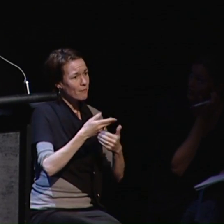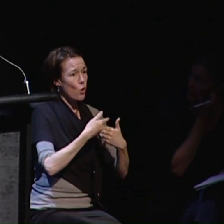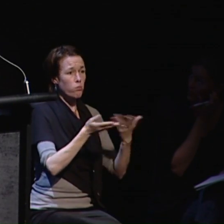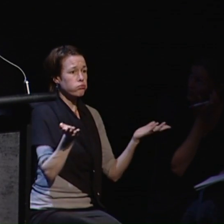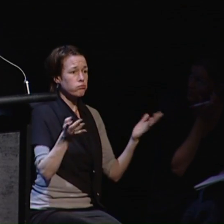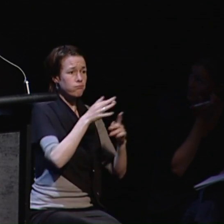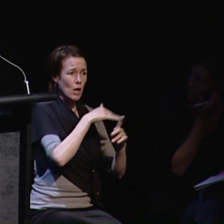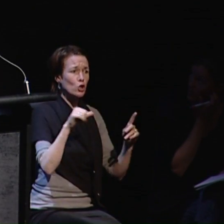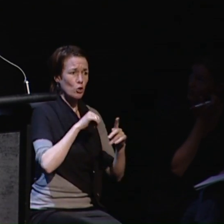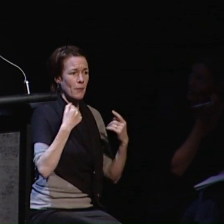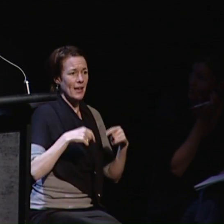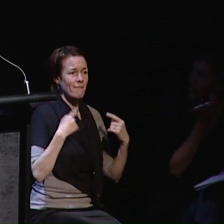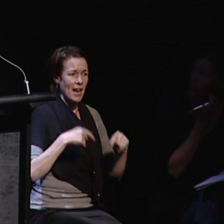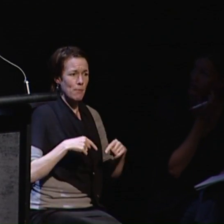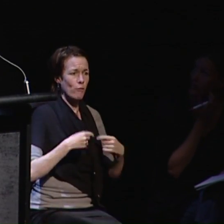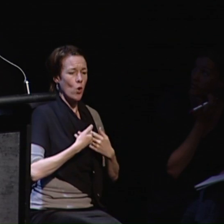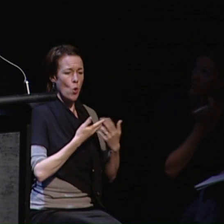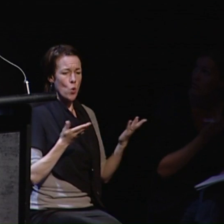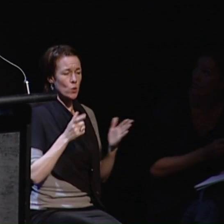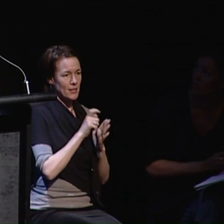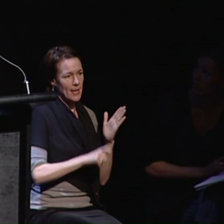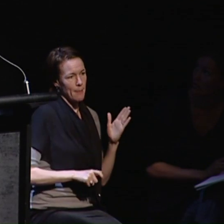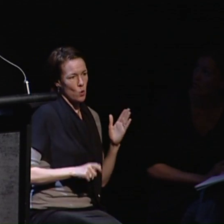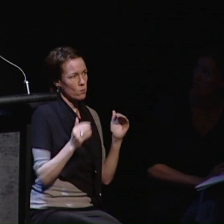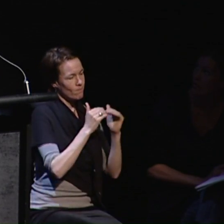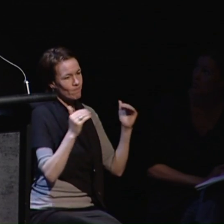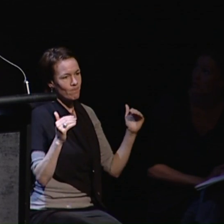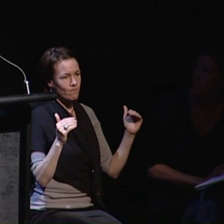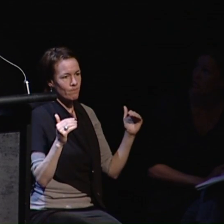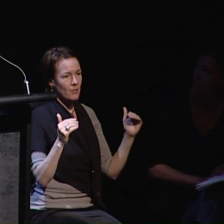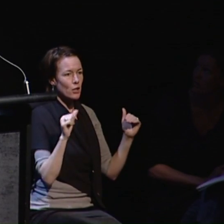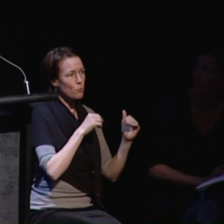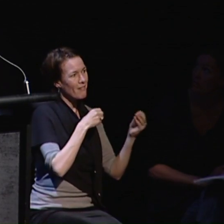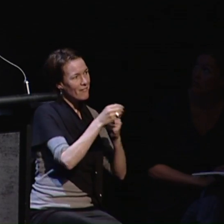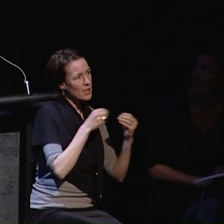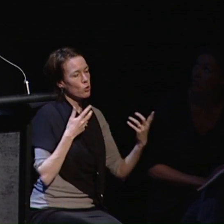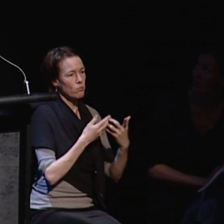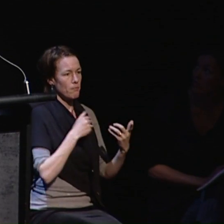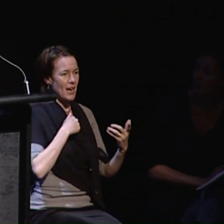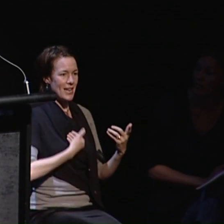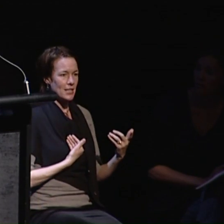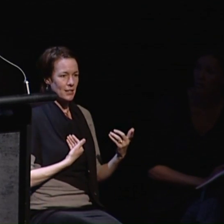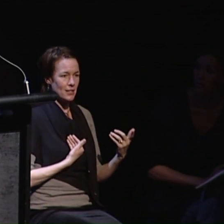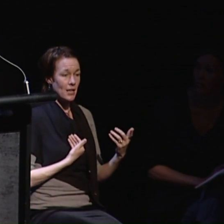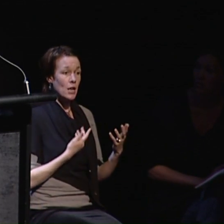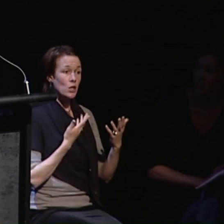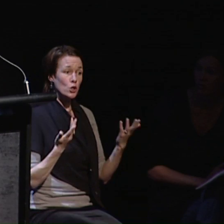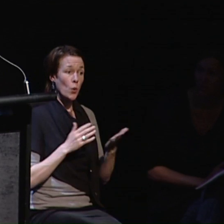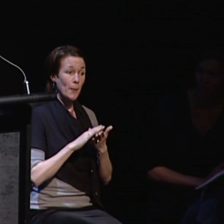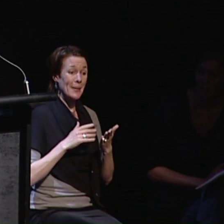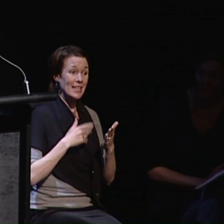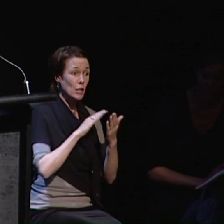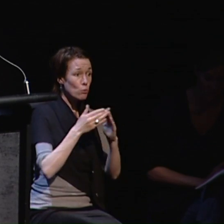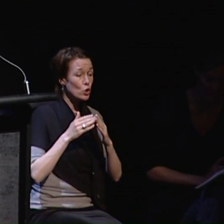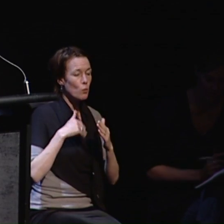persons with disabilities and are responsive to their needs. And so that means we need systems in our